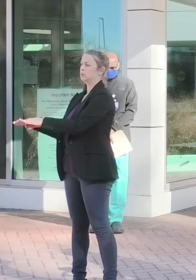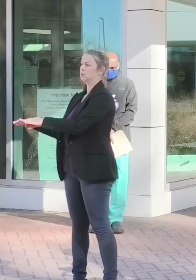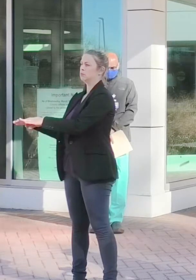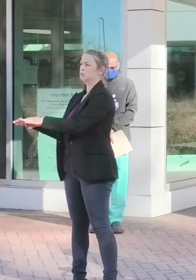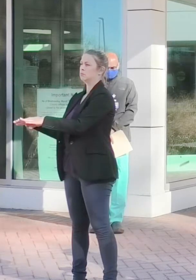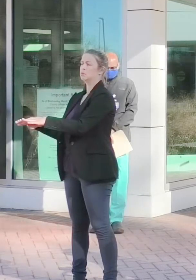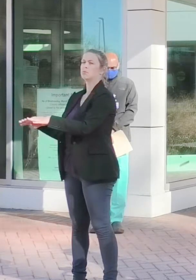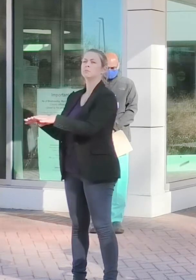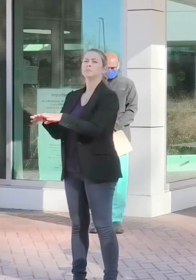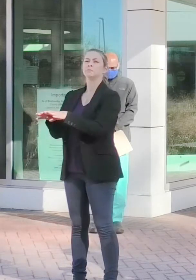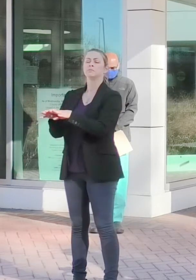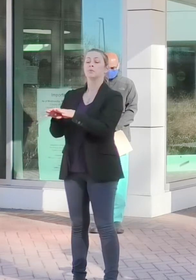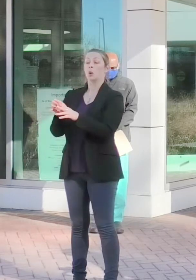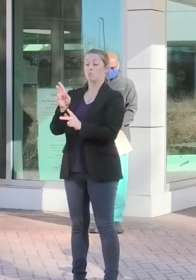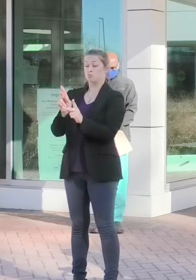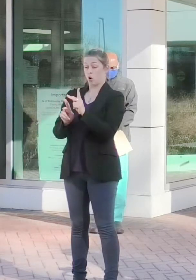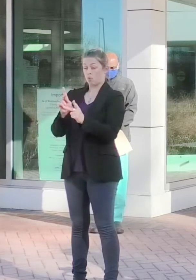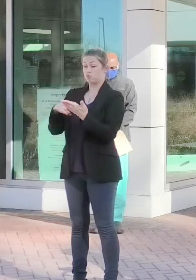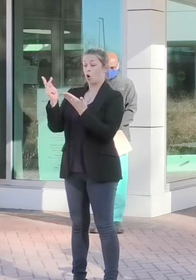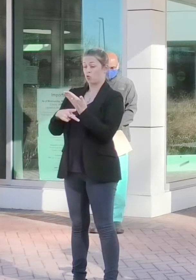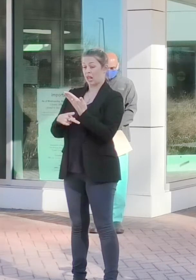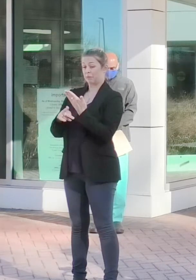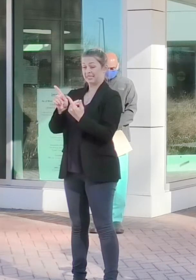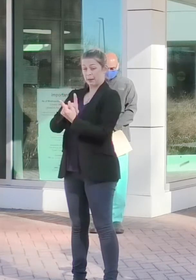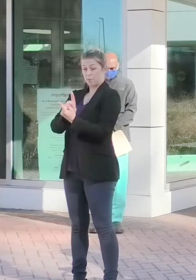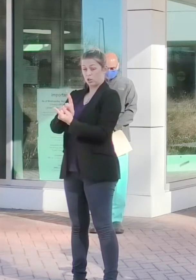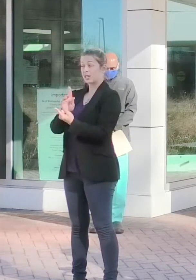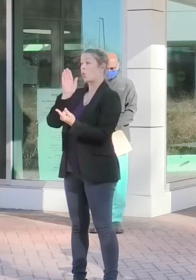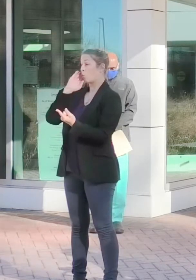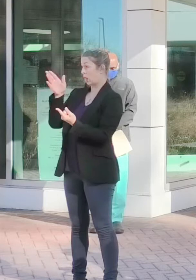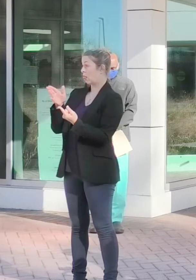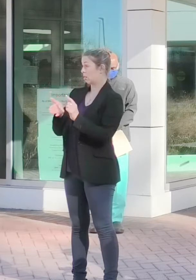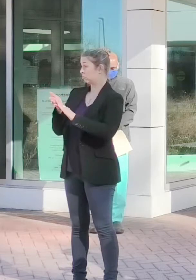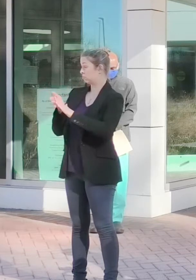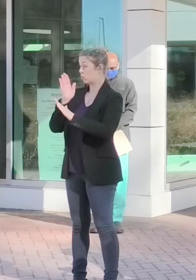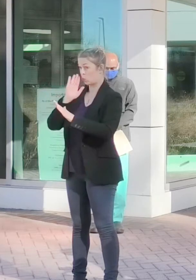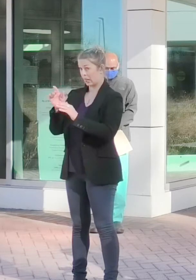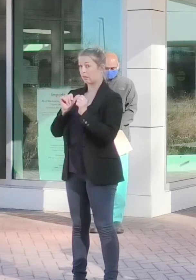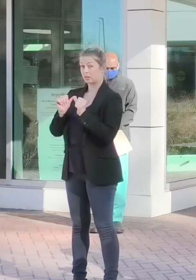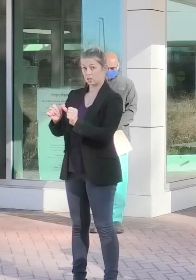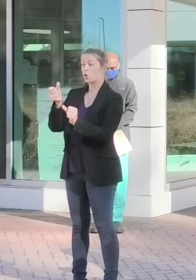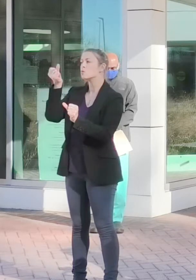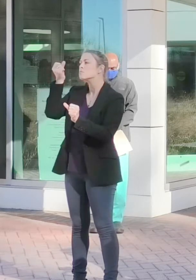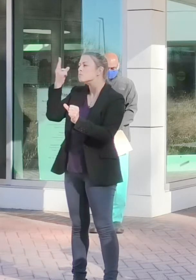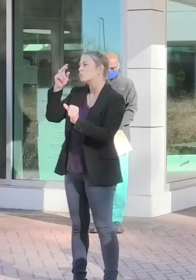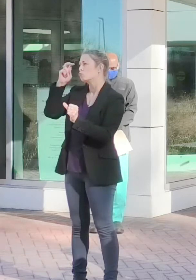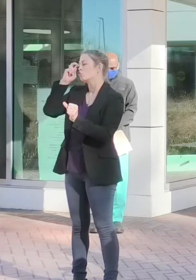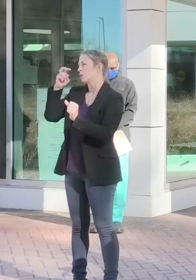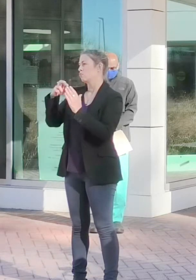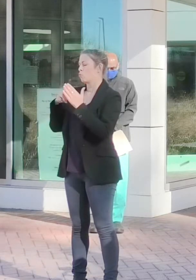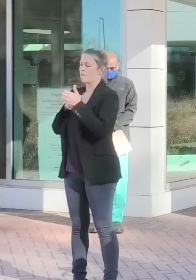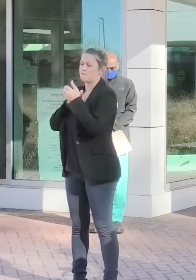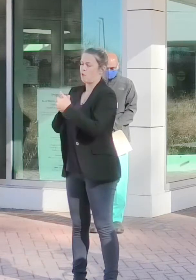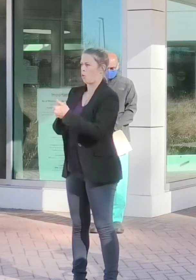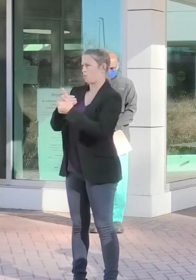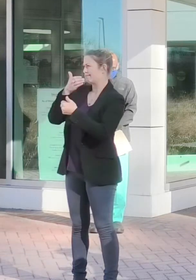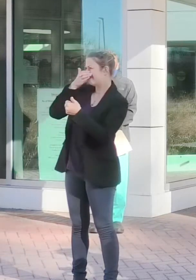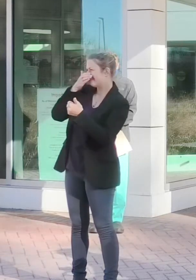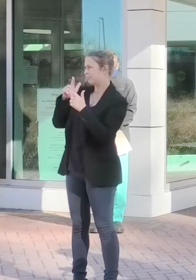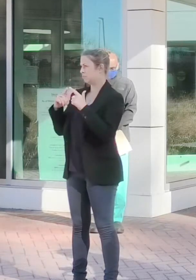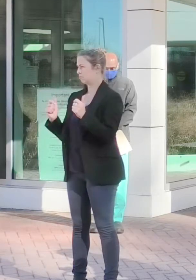In-person programs will continue to run with strict COVID-19 safety guidelines. We will continue to provide virtual